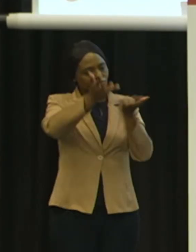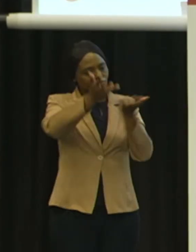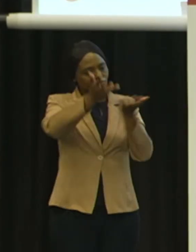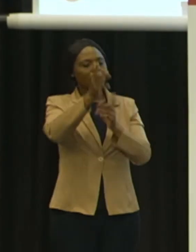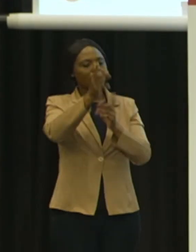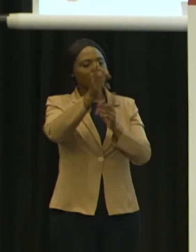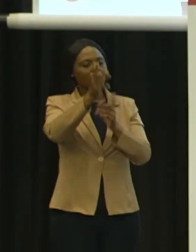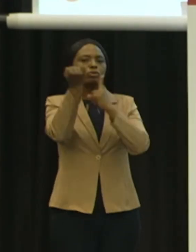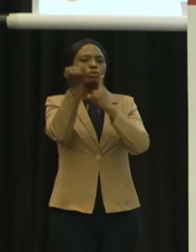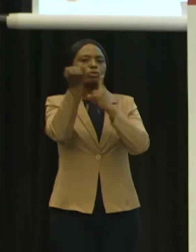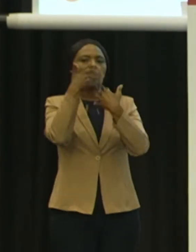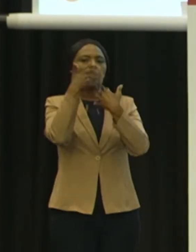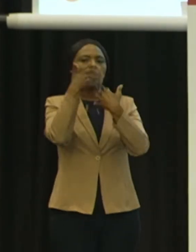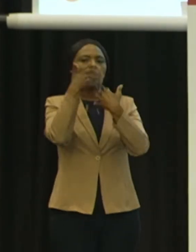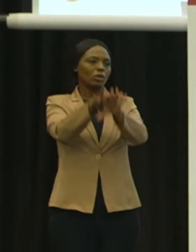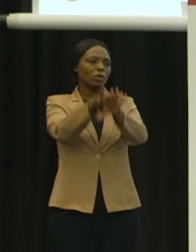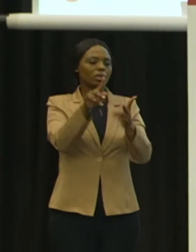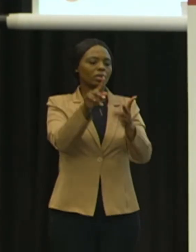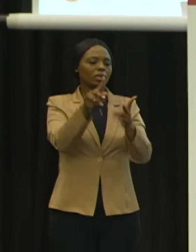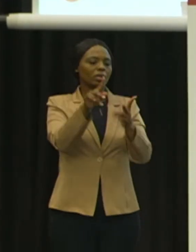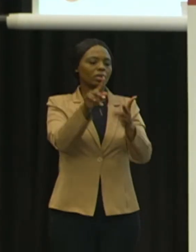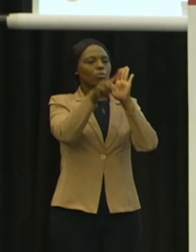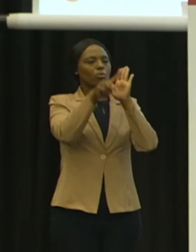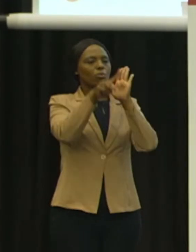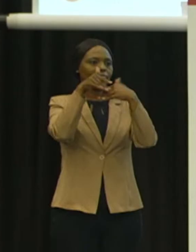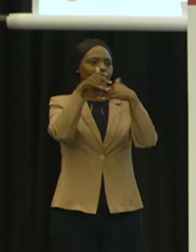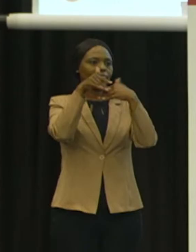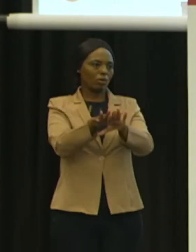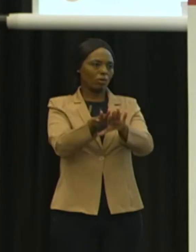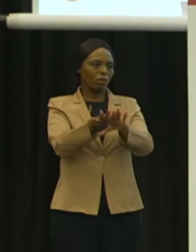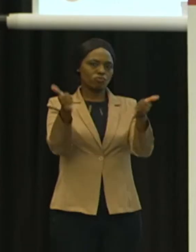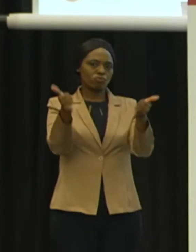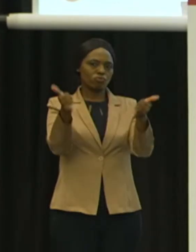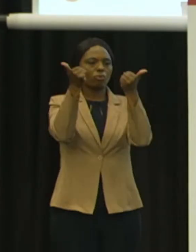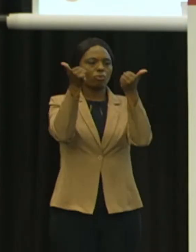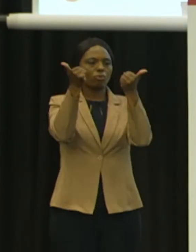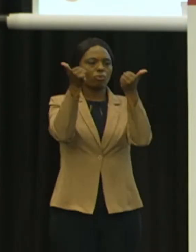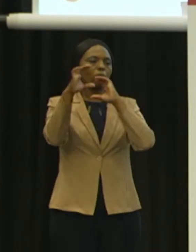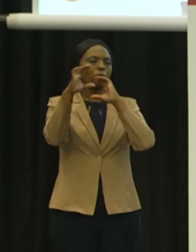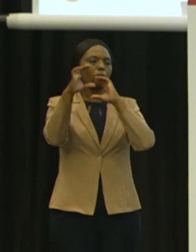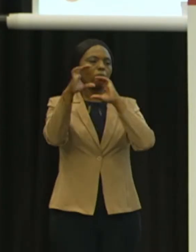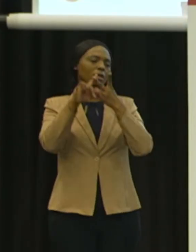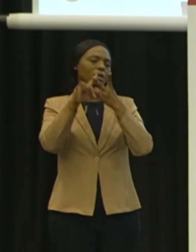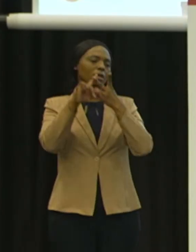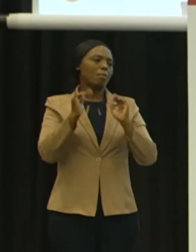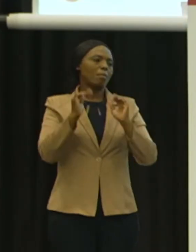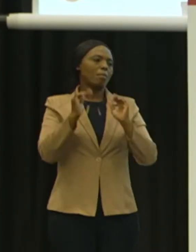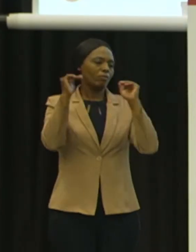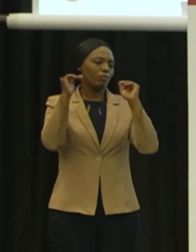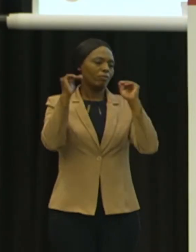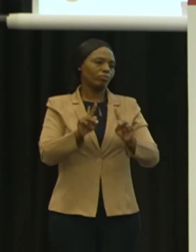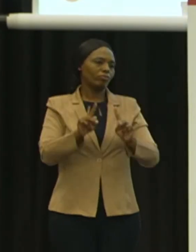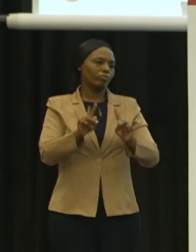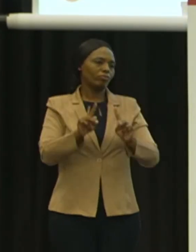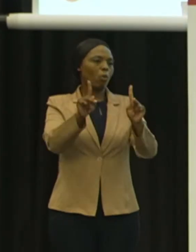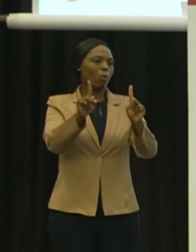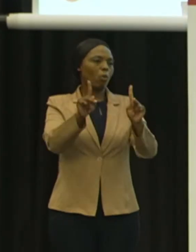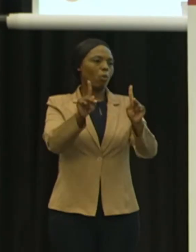inclusion and also policy inclusion for key population and platforms where they are not currently at. Thank you.